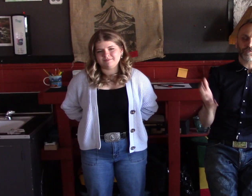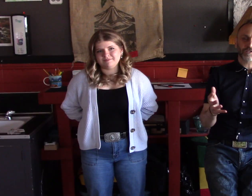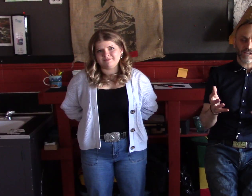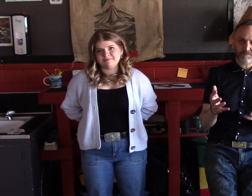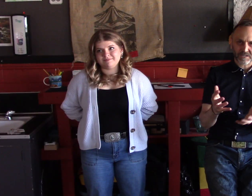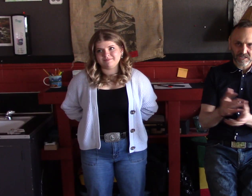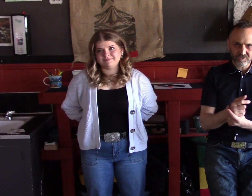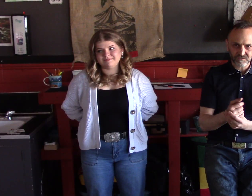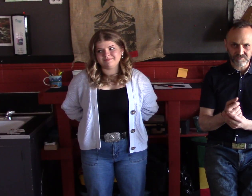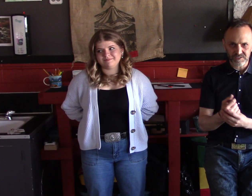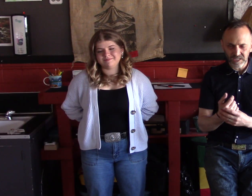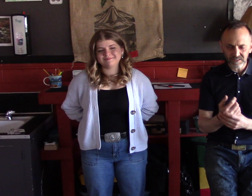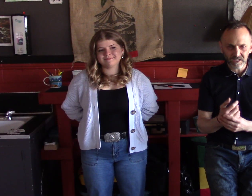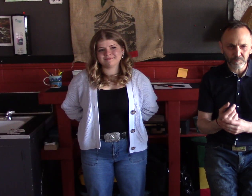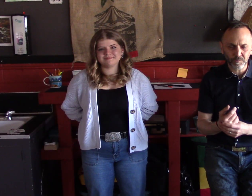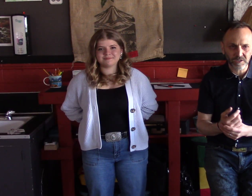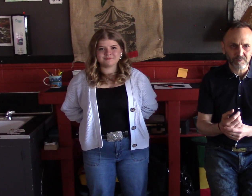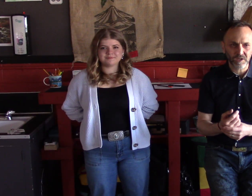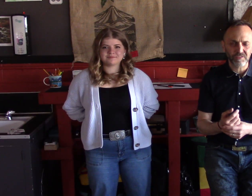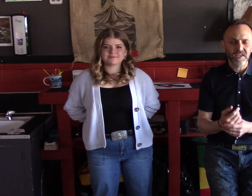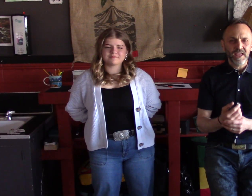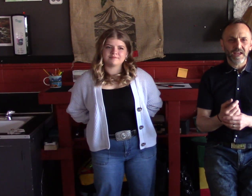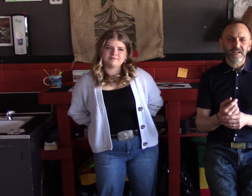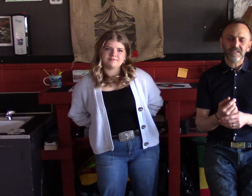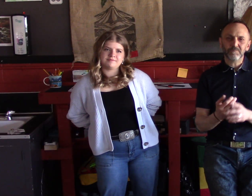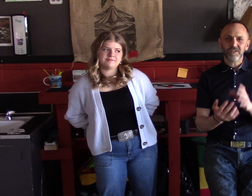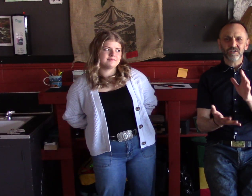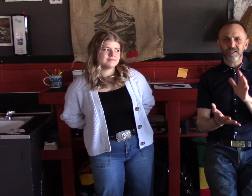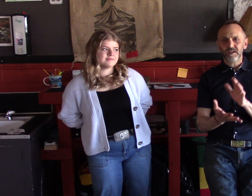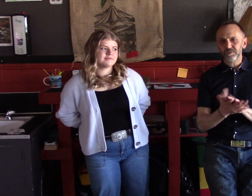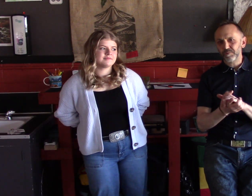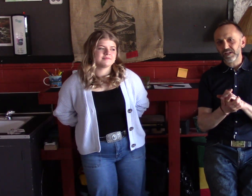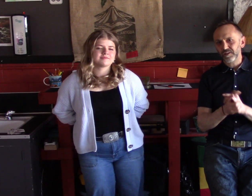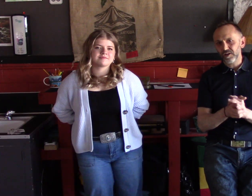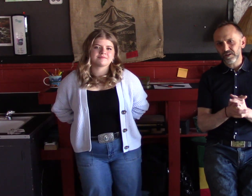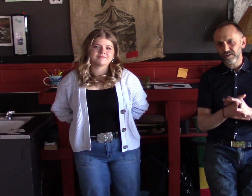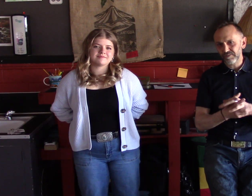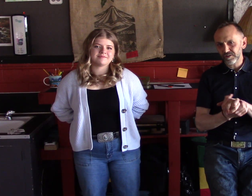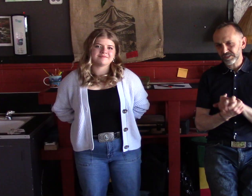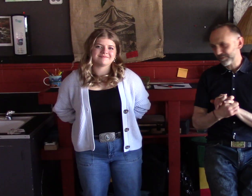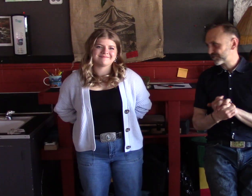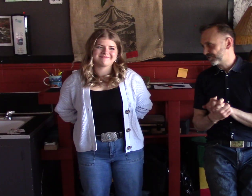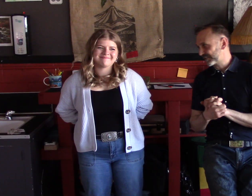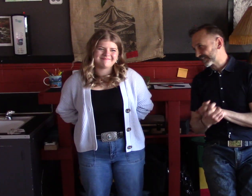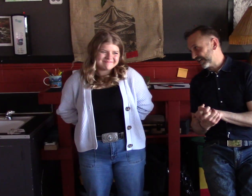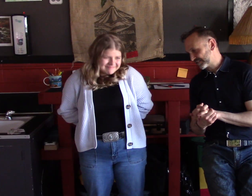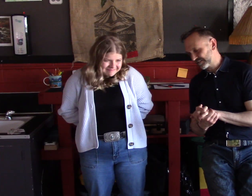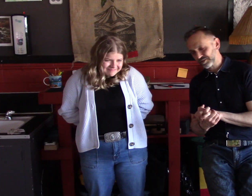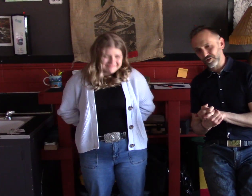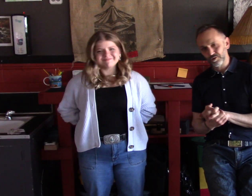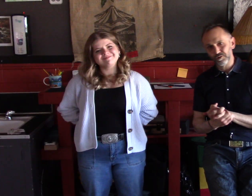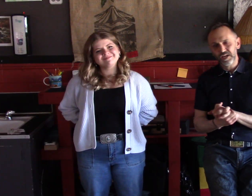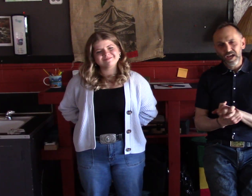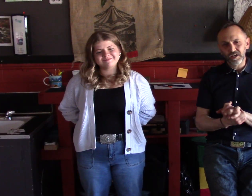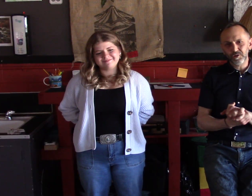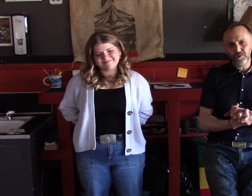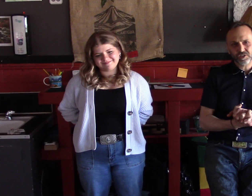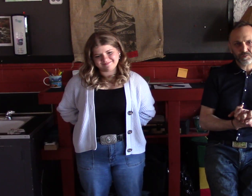universal expectations for phys ed that I've been working with, and I did mention that I was bringing on a very special guest. So I do just want